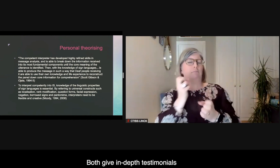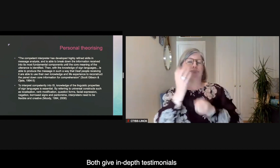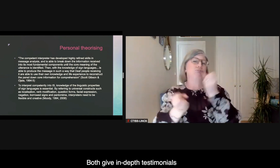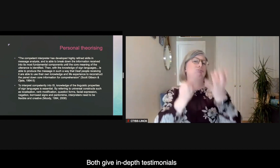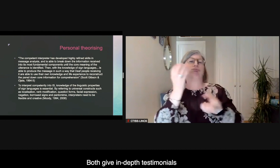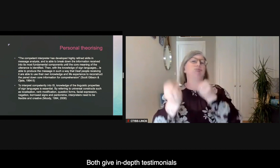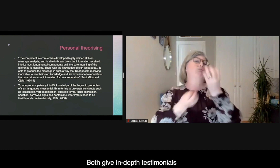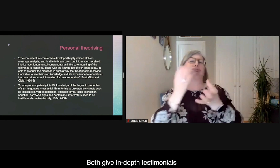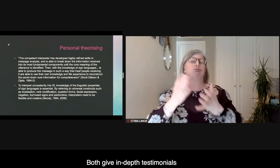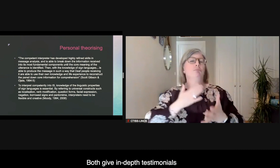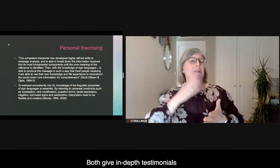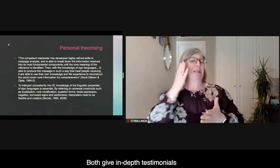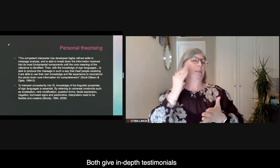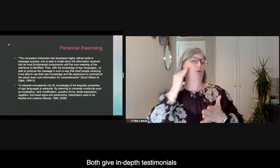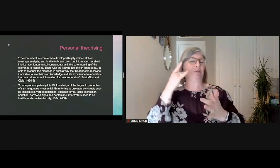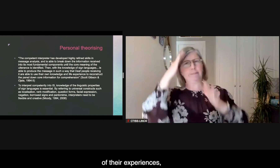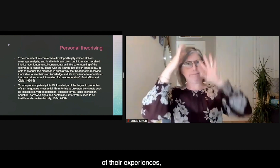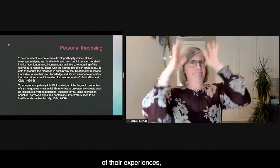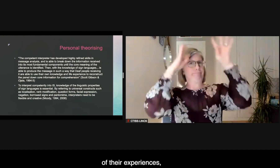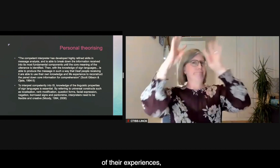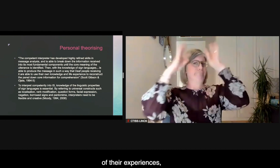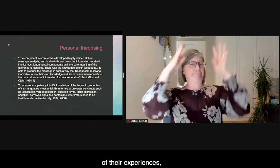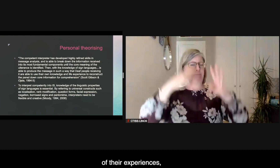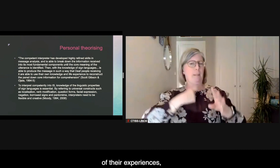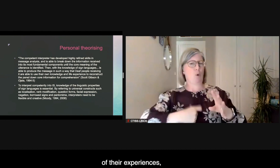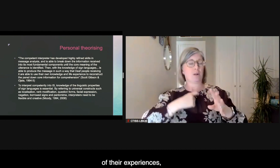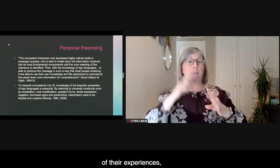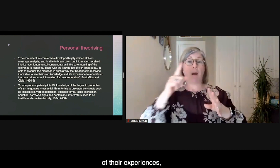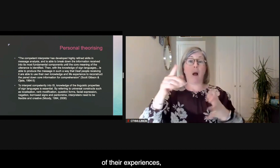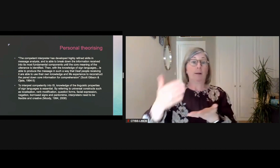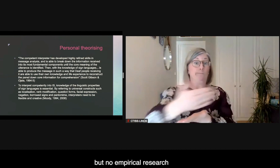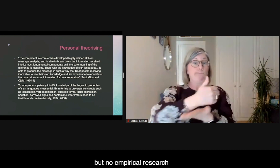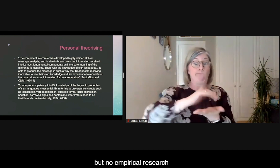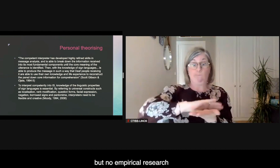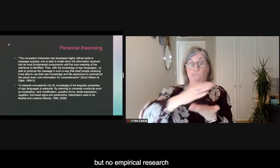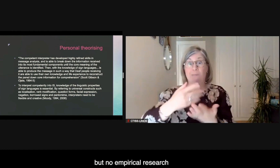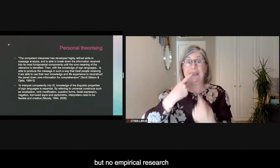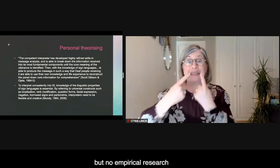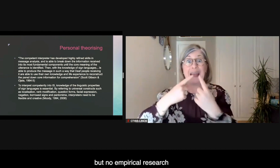Both give in-depth testimonials of their experiences, but no empirical research was collected.